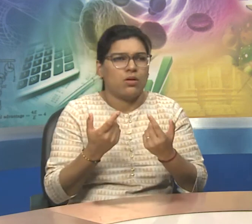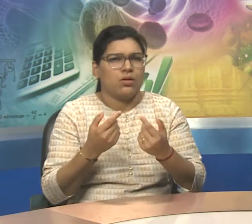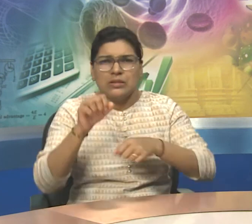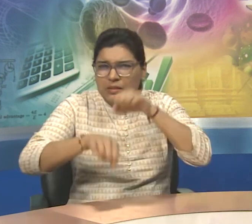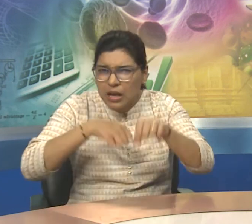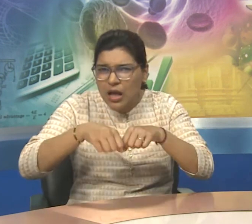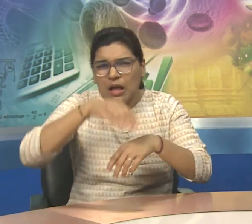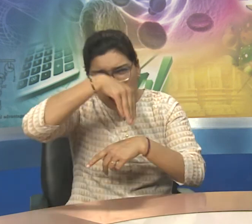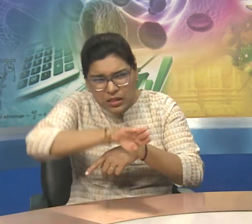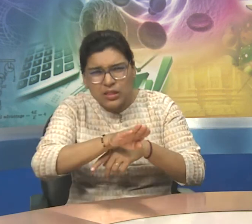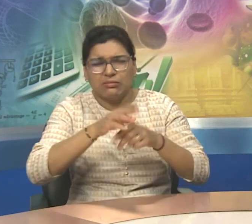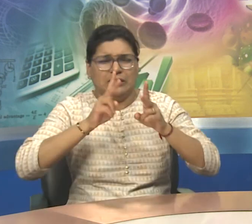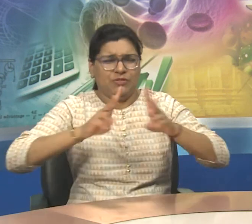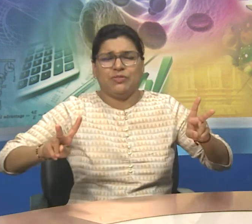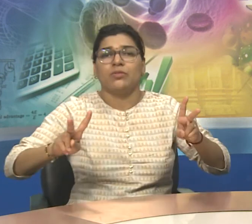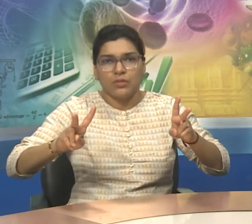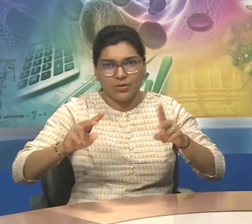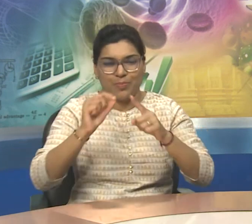There are different political parties